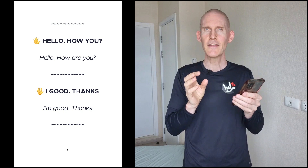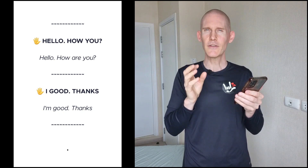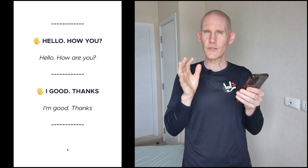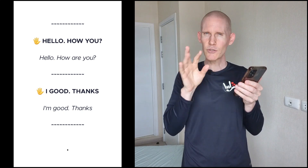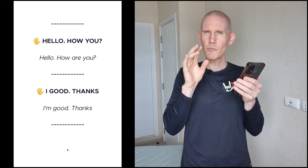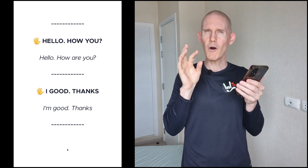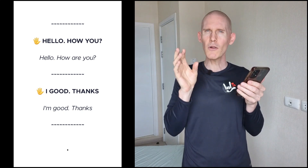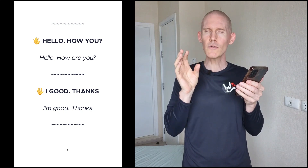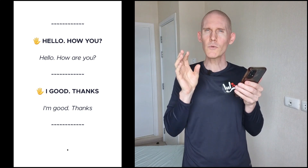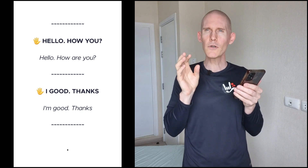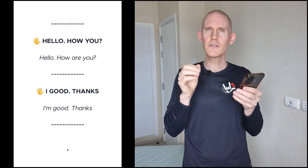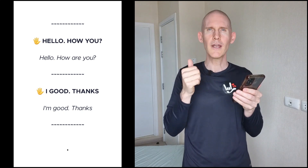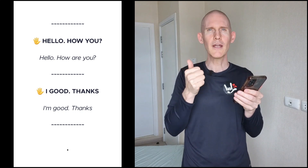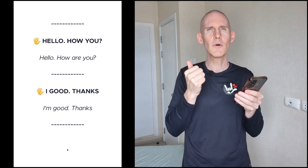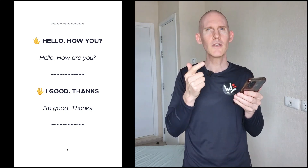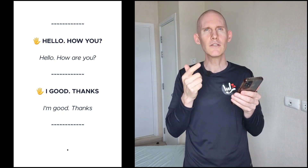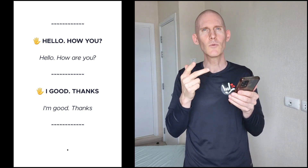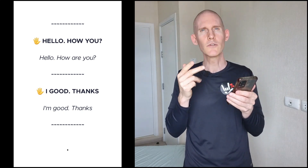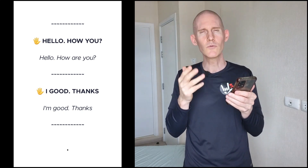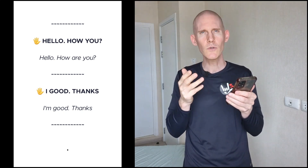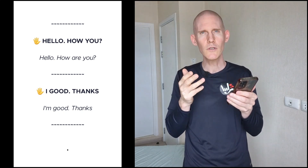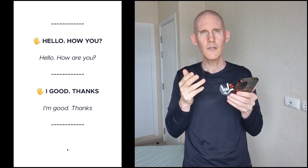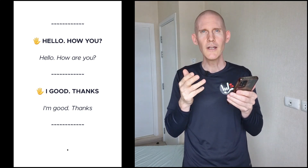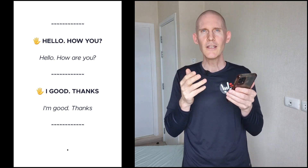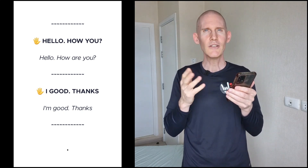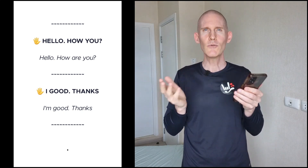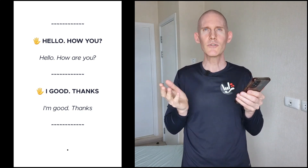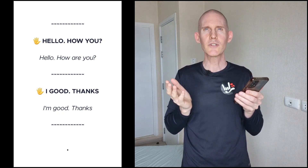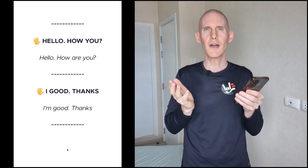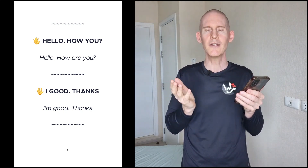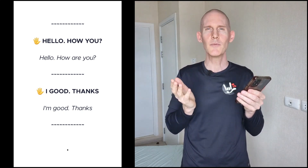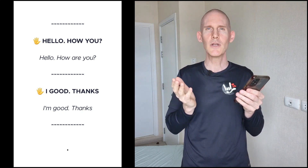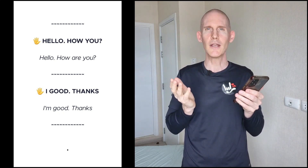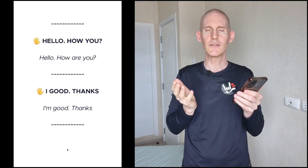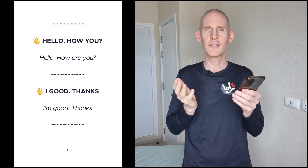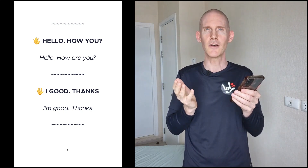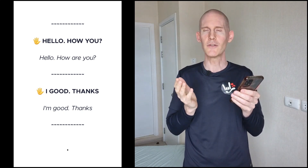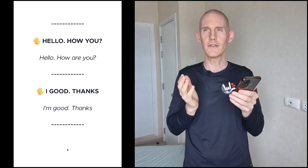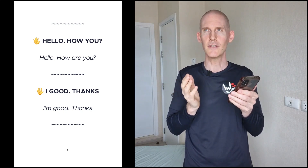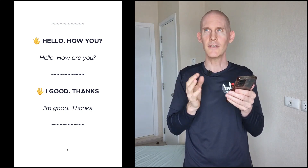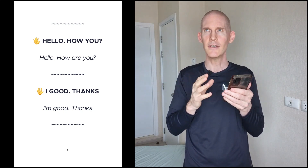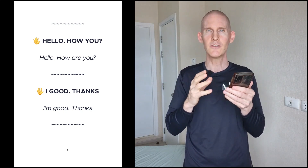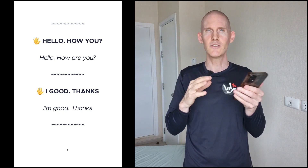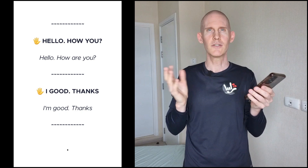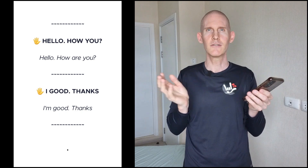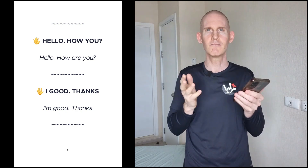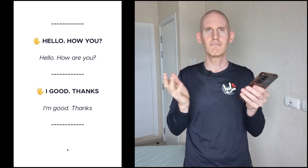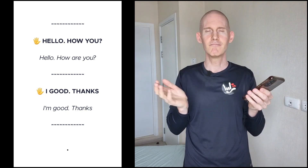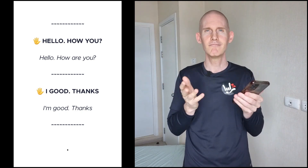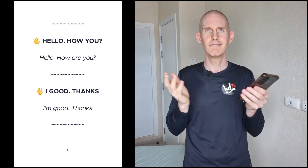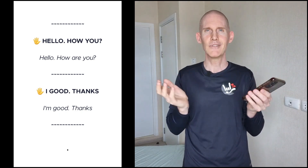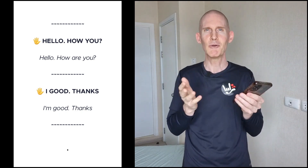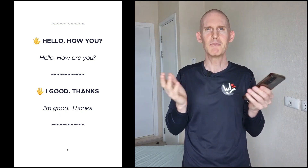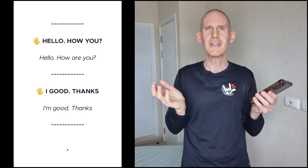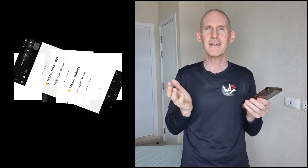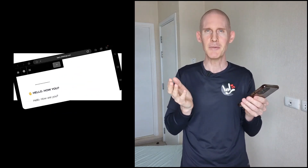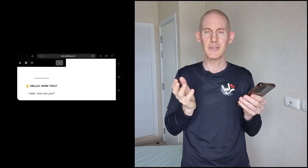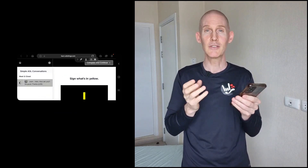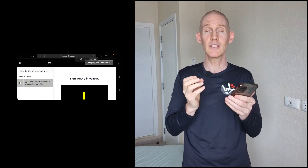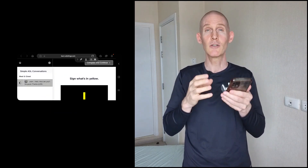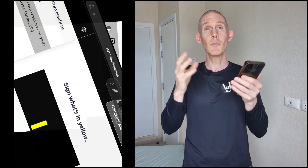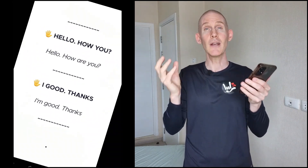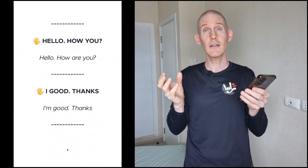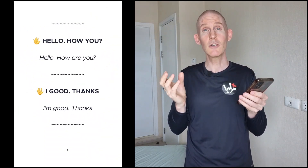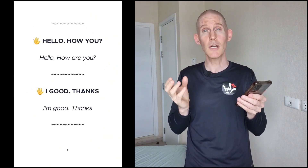see that the small little words, am, are, is, was, were, you don't sign them in ASL. It's just, you don't need